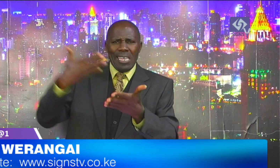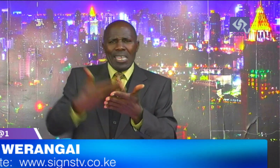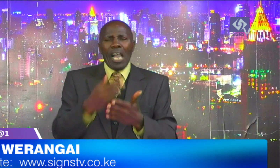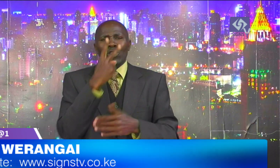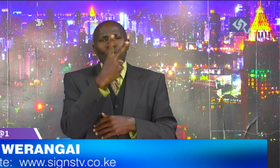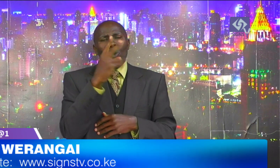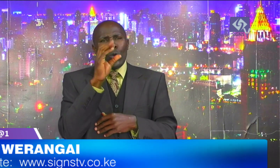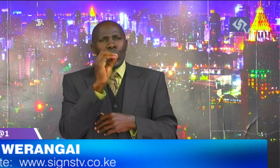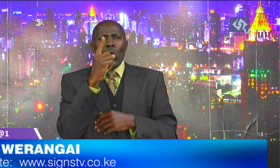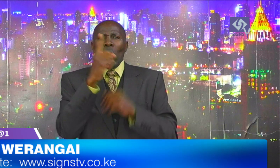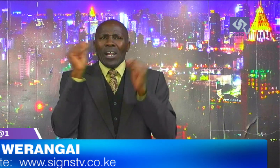18,